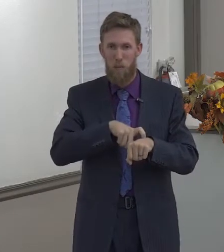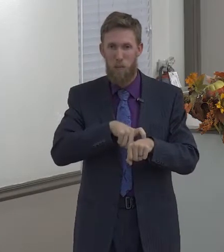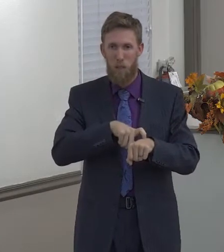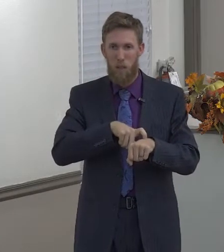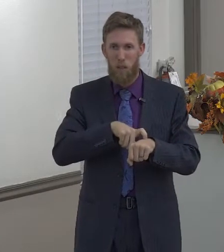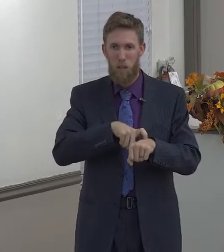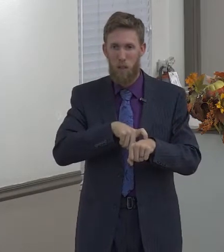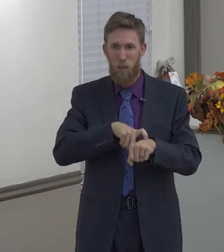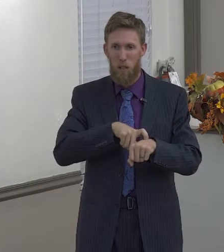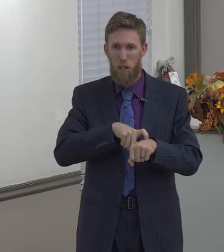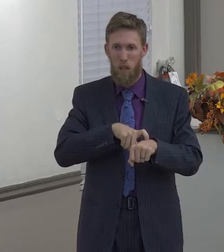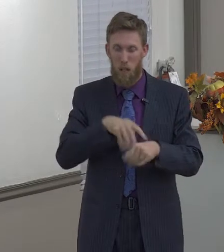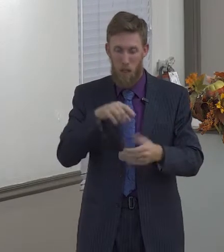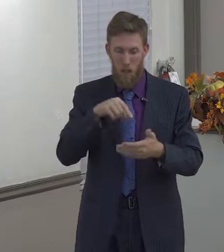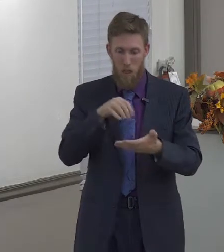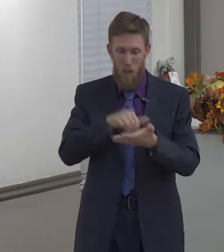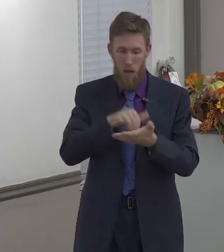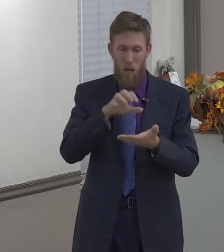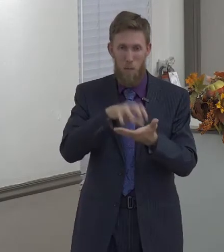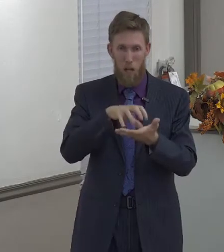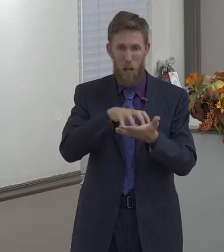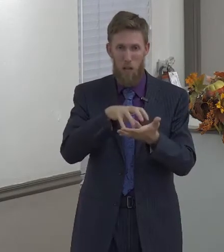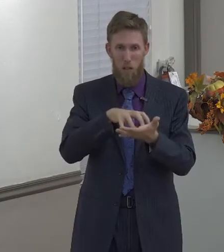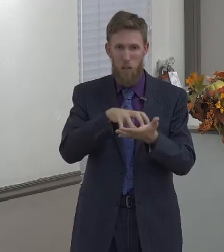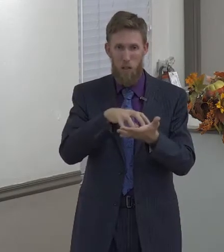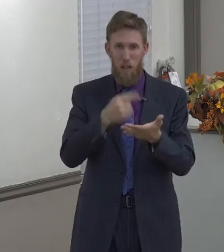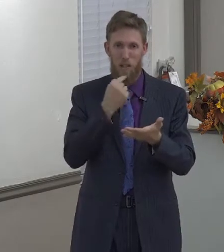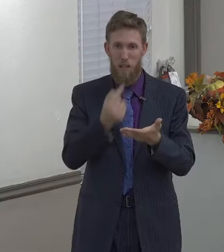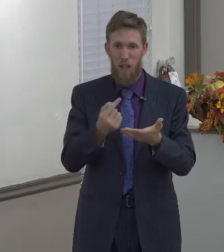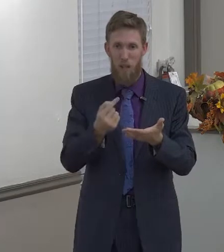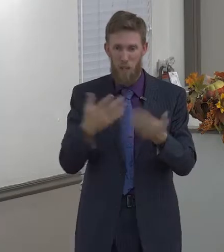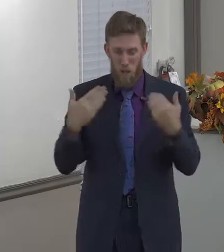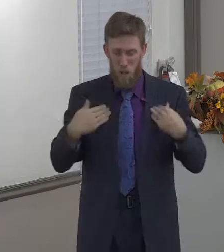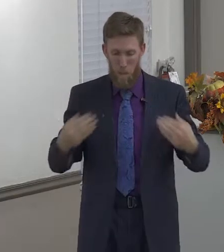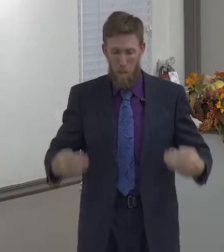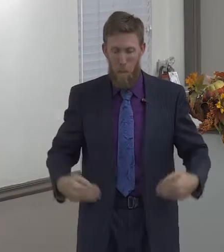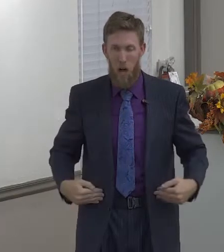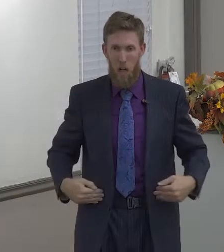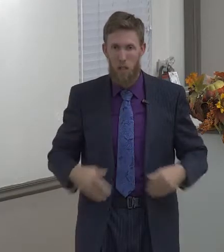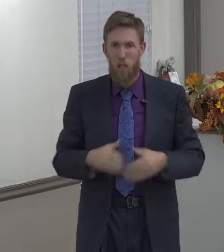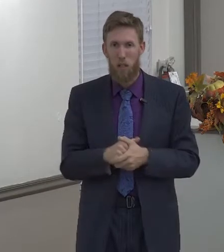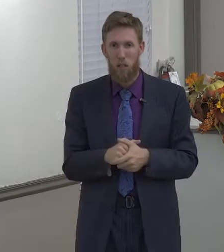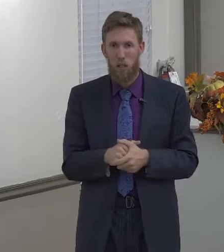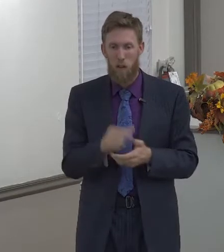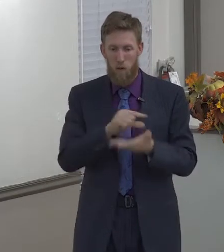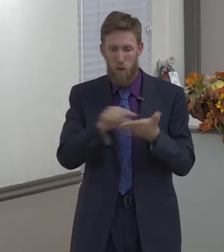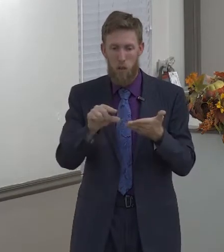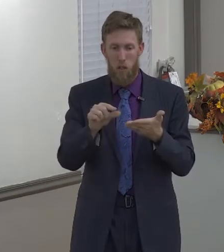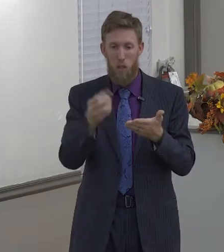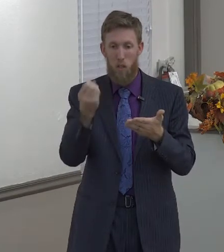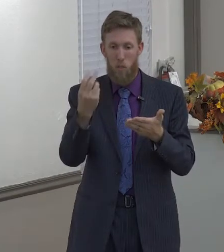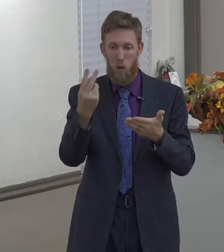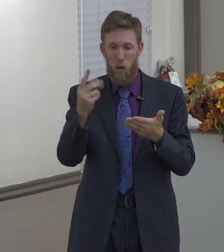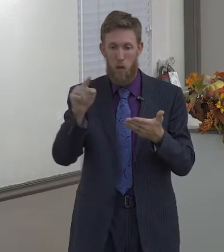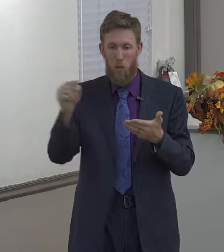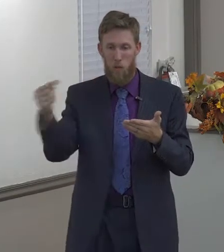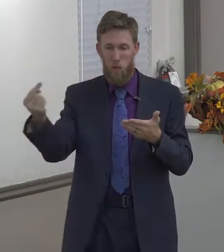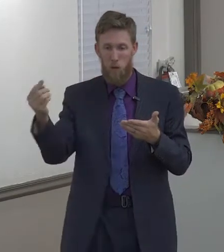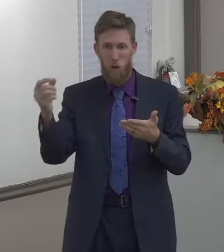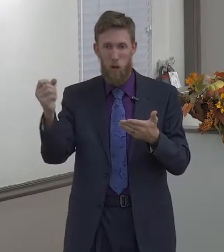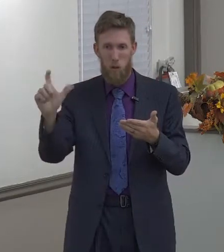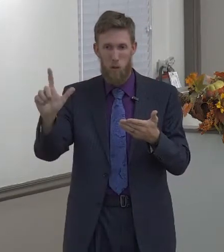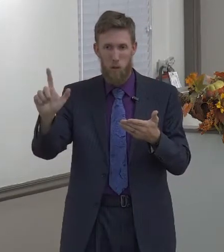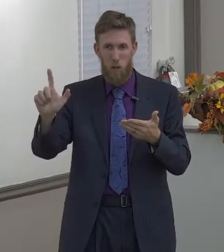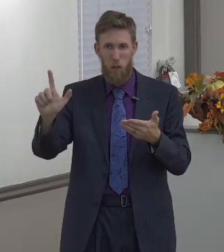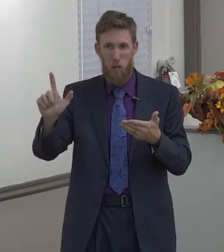body. It uses the metaphor of the body, and I thought it would be good as a little bit of a Bible study